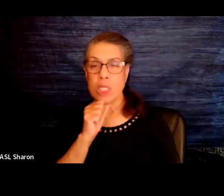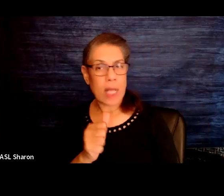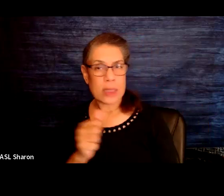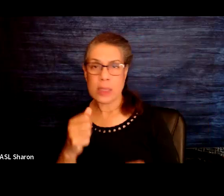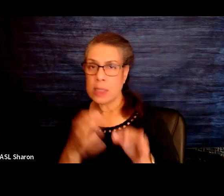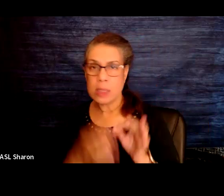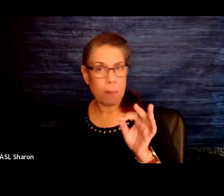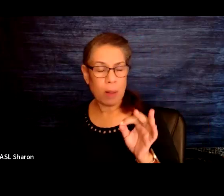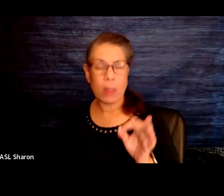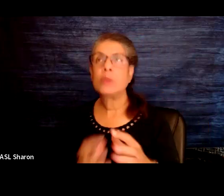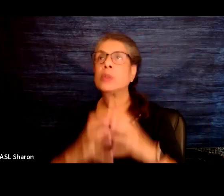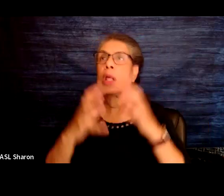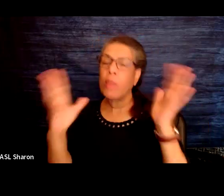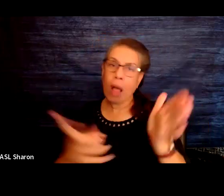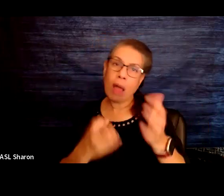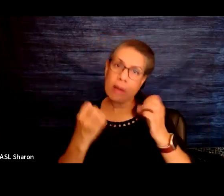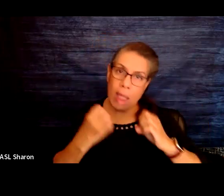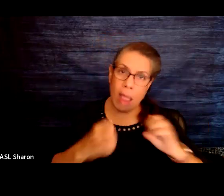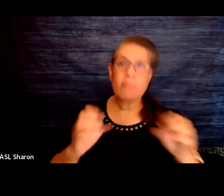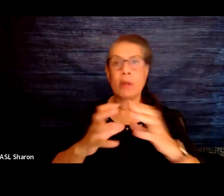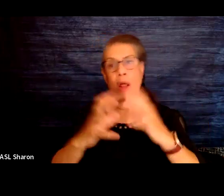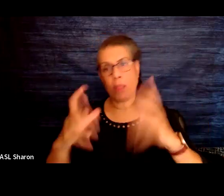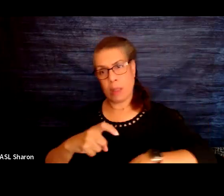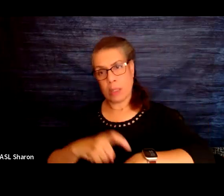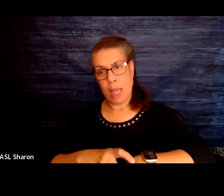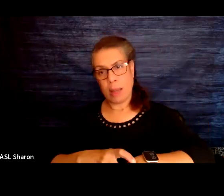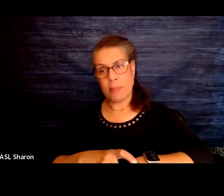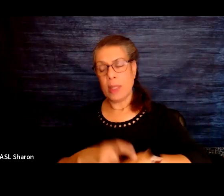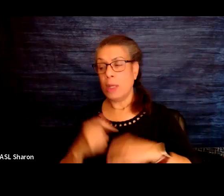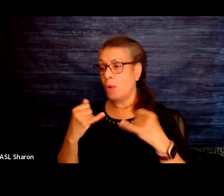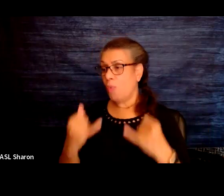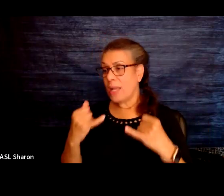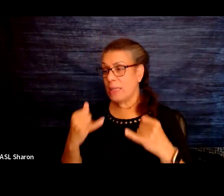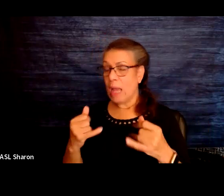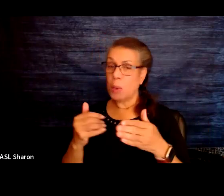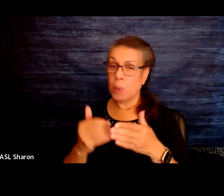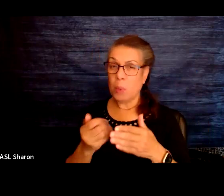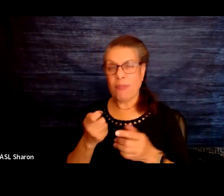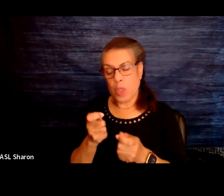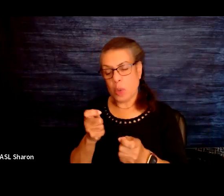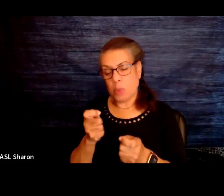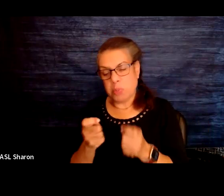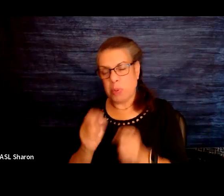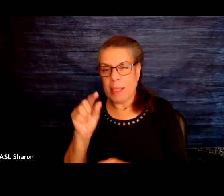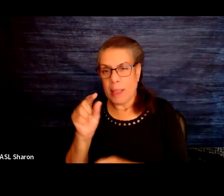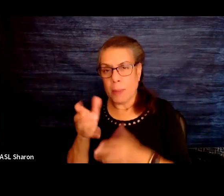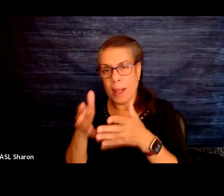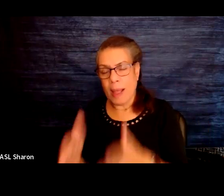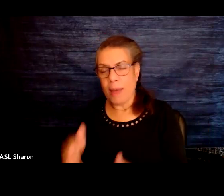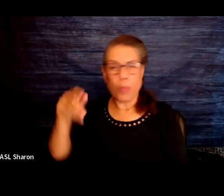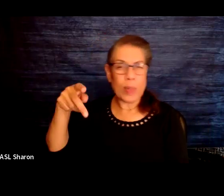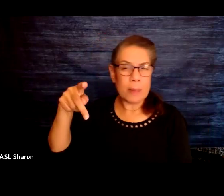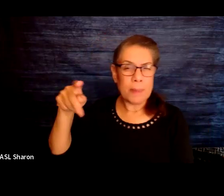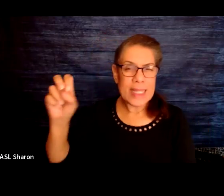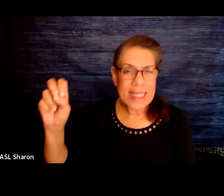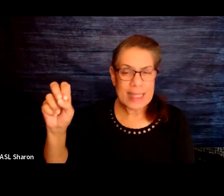of effort and a lot of time. I think we're pretty much there with maybe some tweaks around the edges, around PE and some